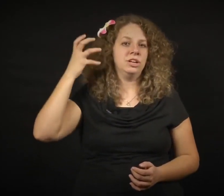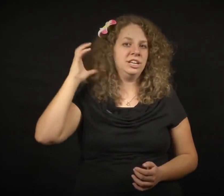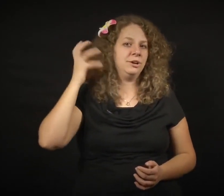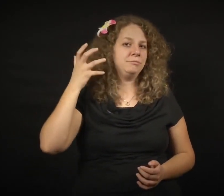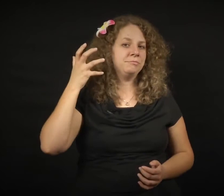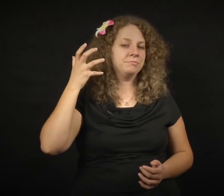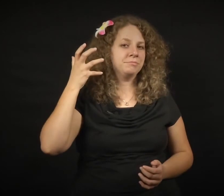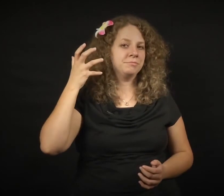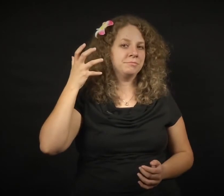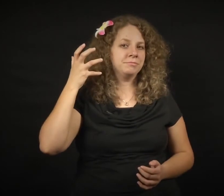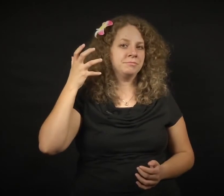Radio.